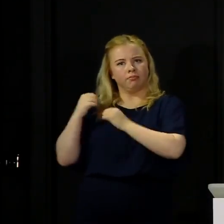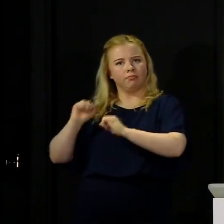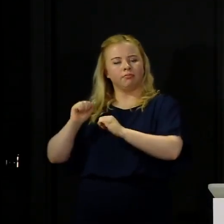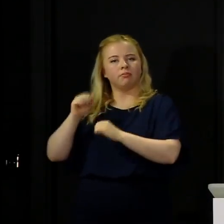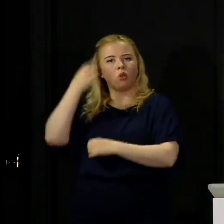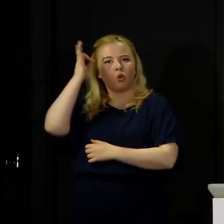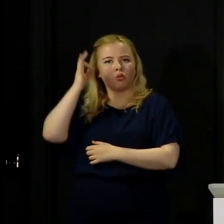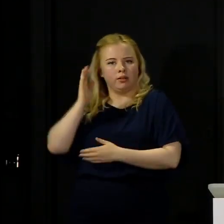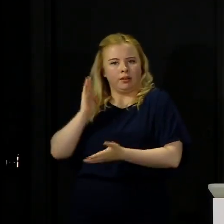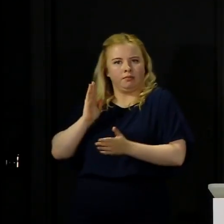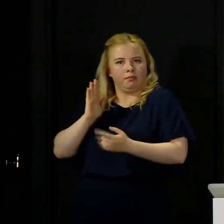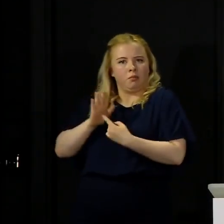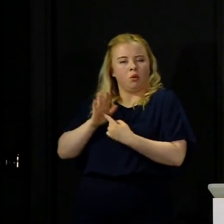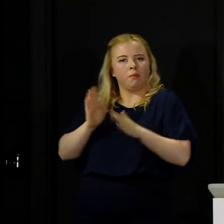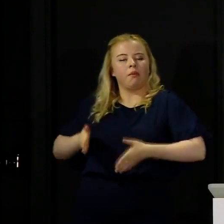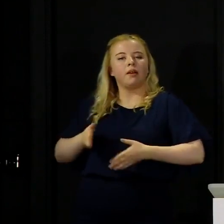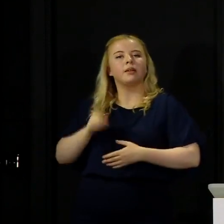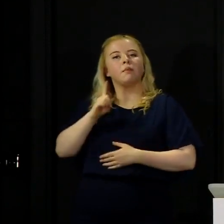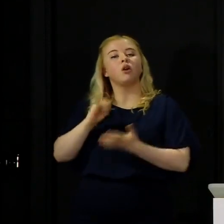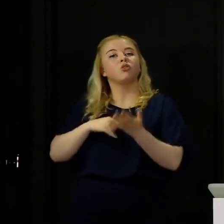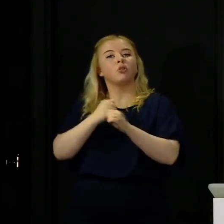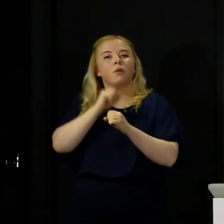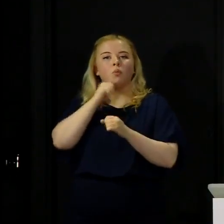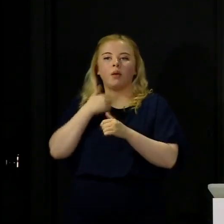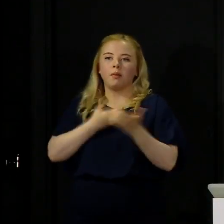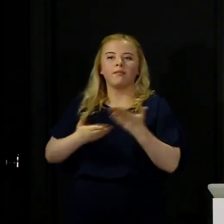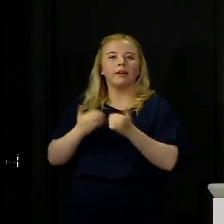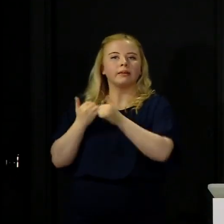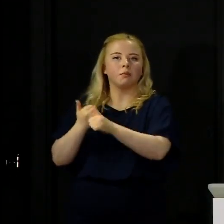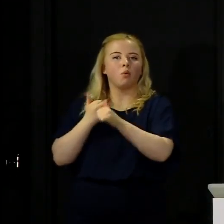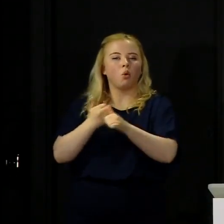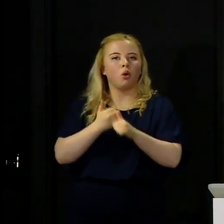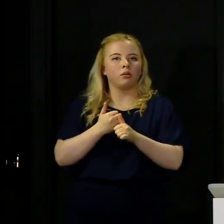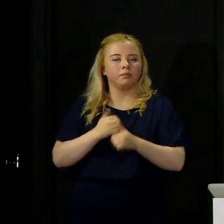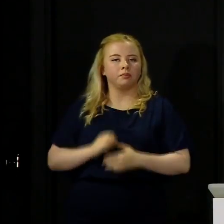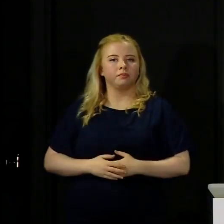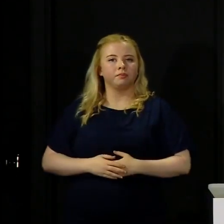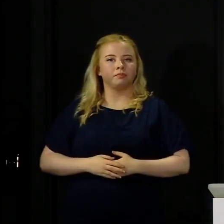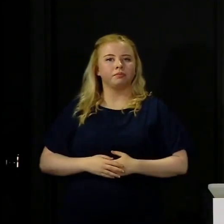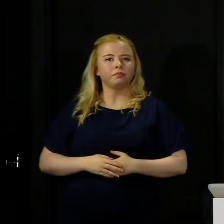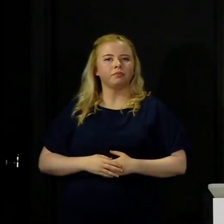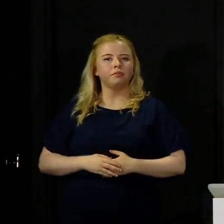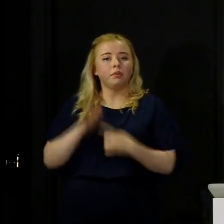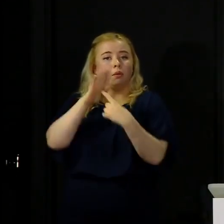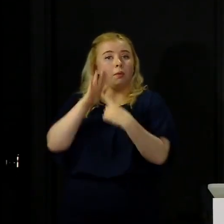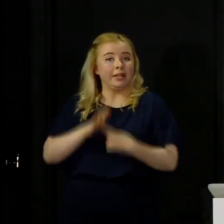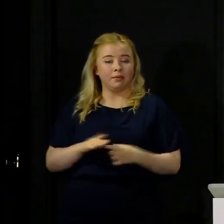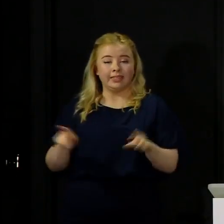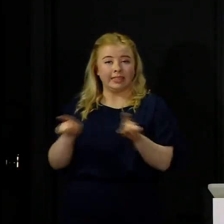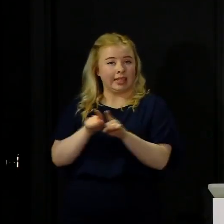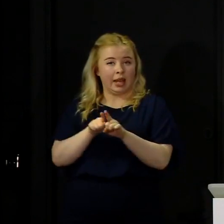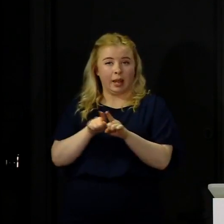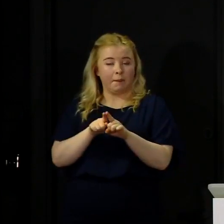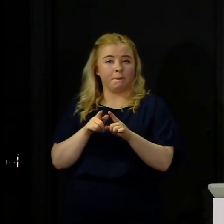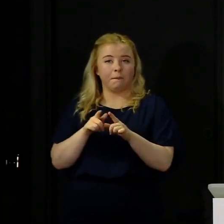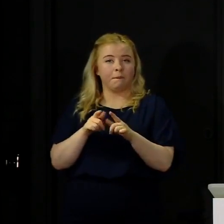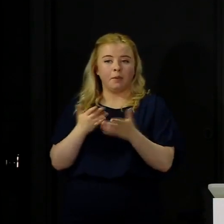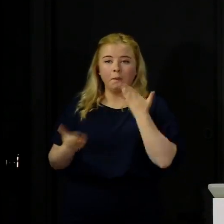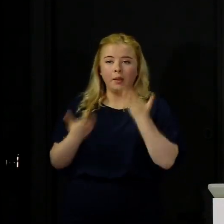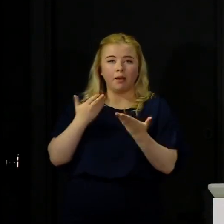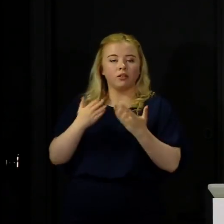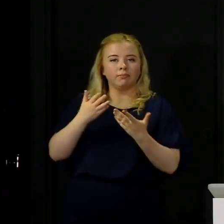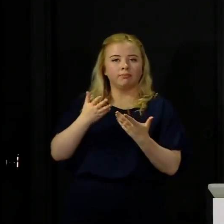want to put in place, but the Scottish Government will provide whatever support we need. The principles, I think, are the same in terms of